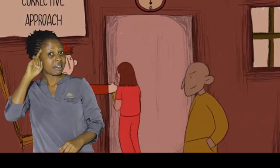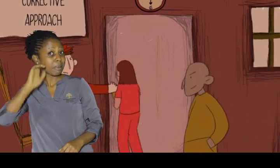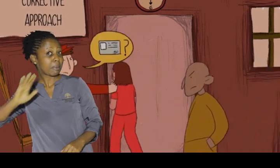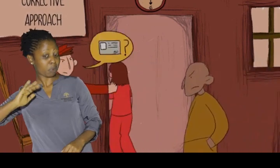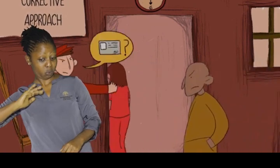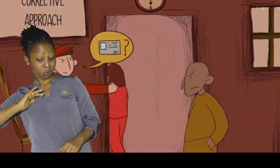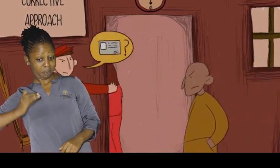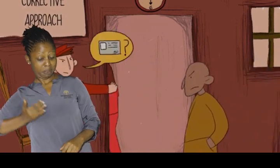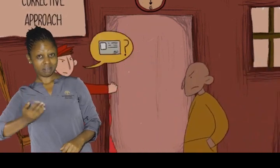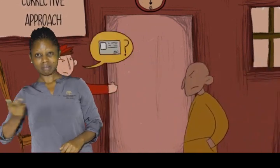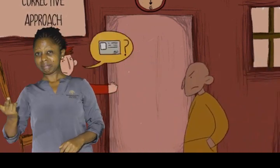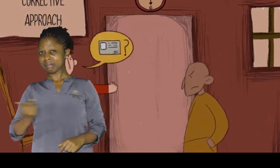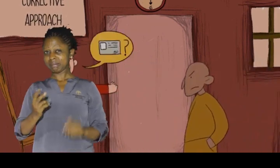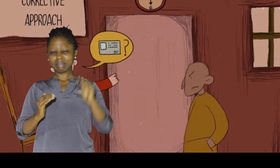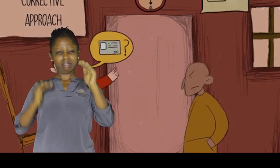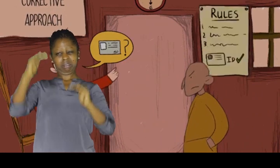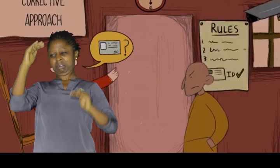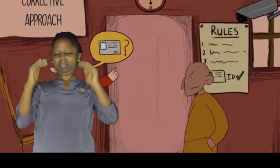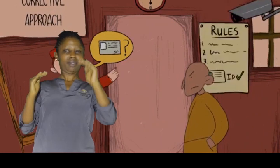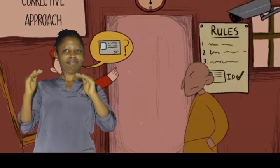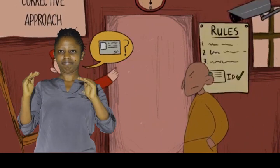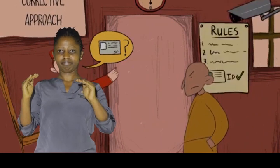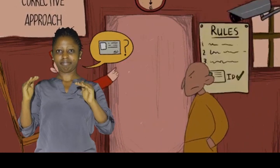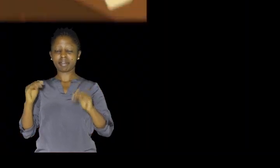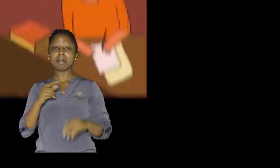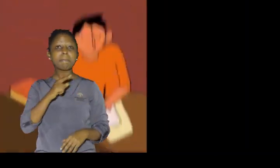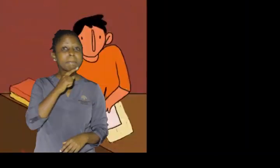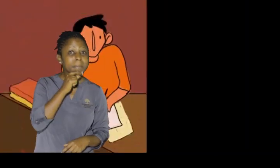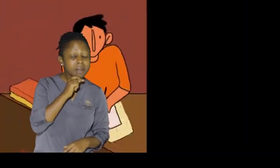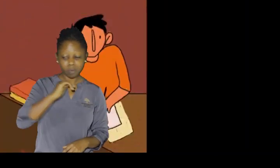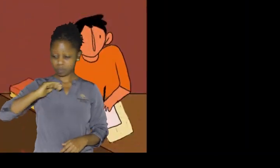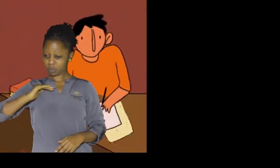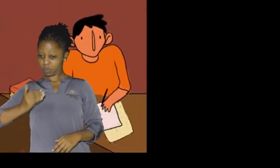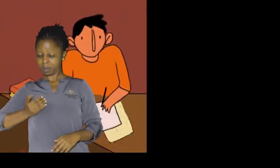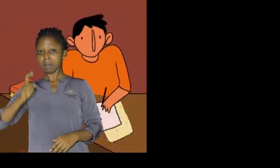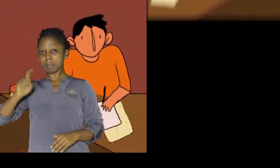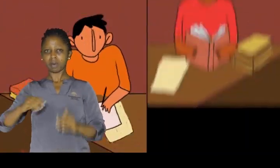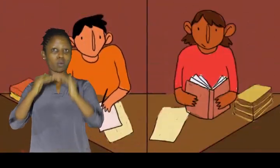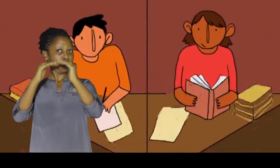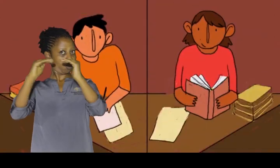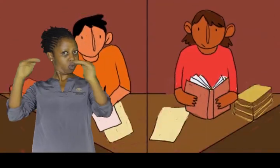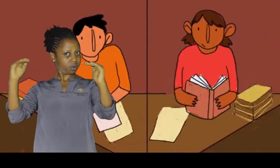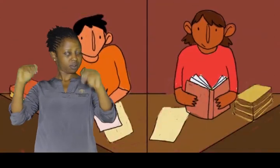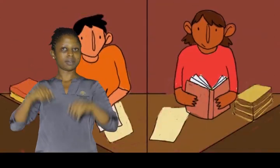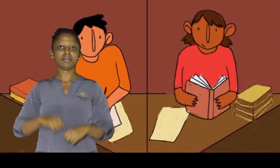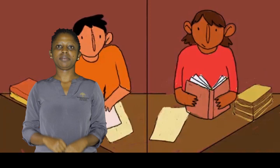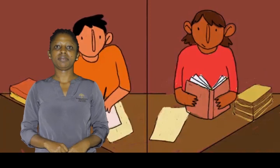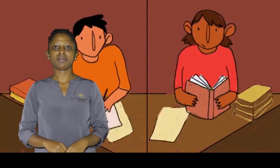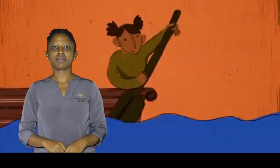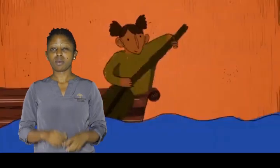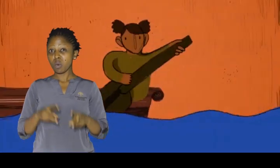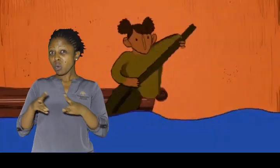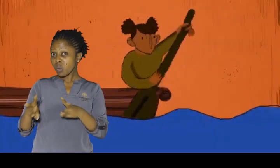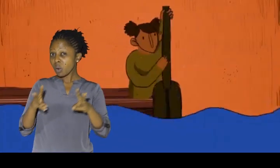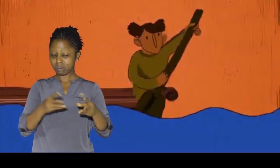Men and women are different but equal. Instead of genuinely addressing inequality, sometimes a